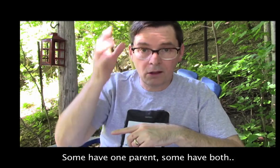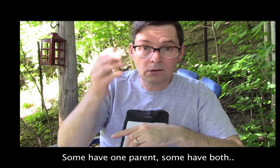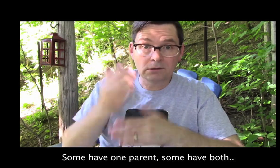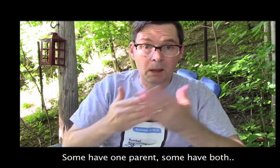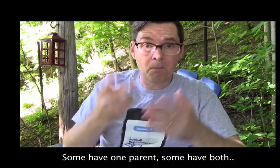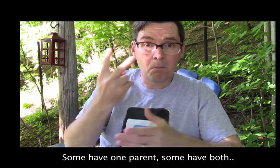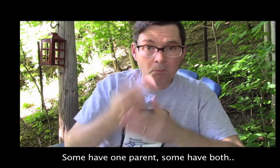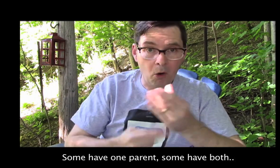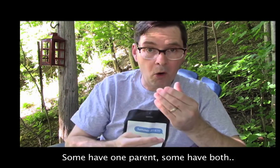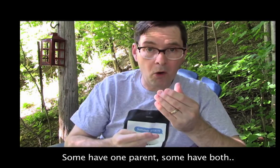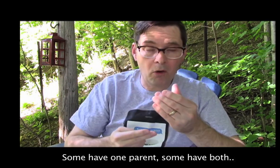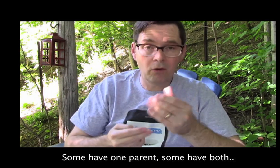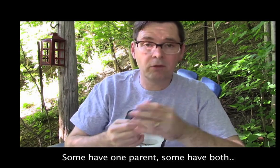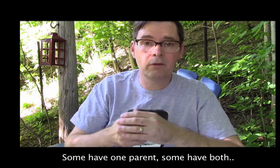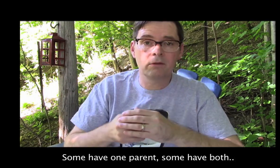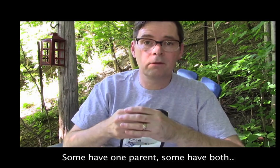have one parent, some have both.